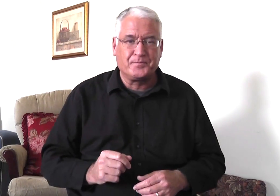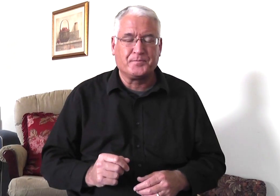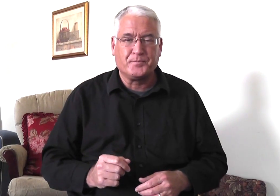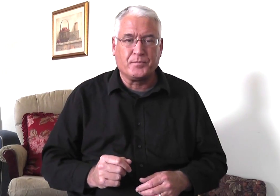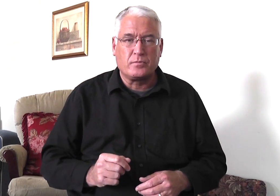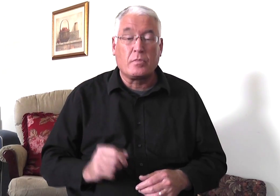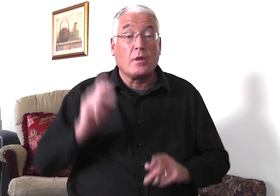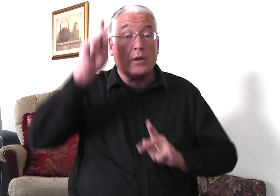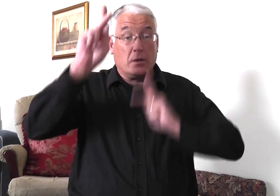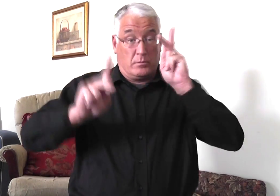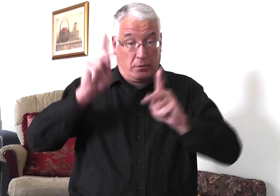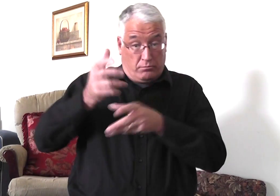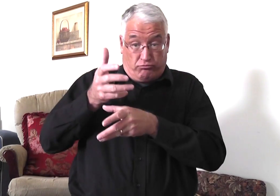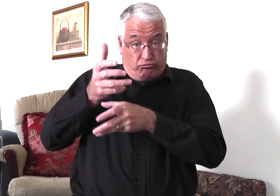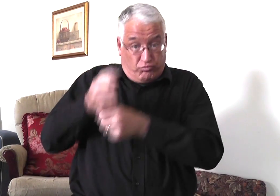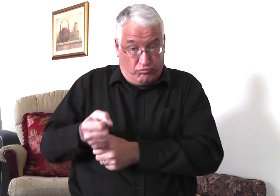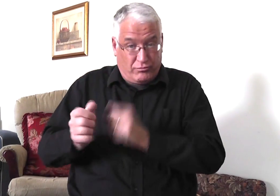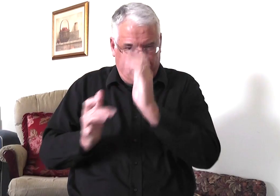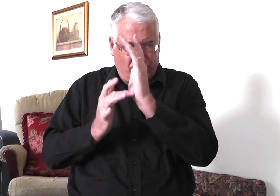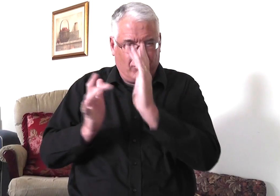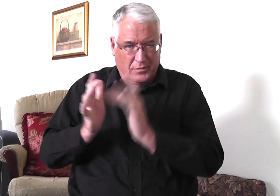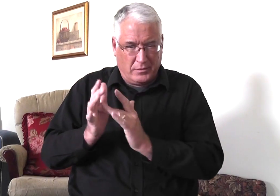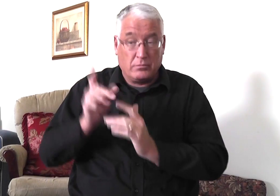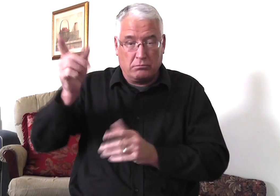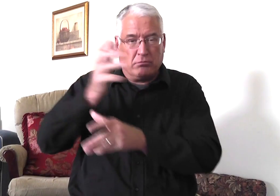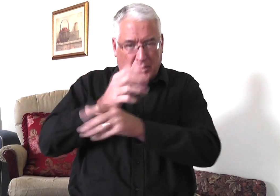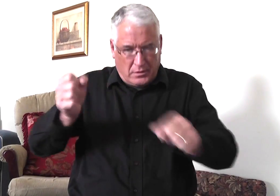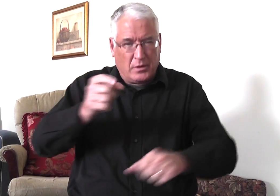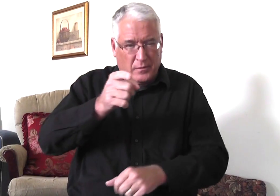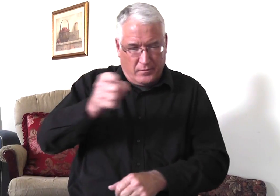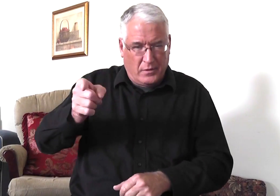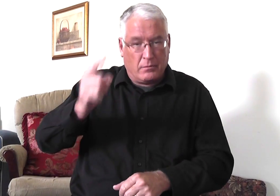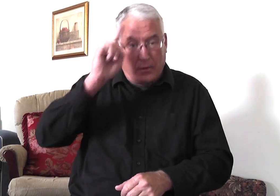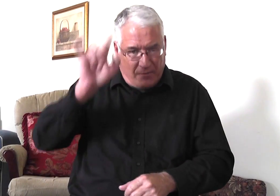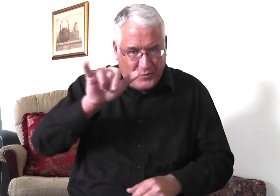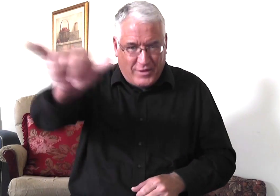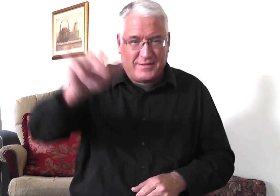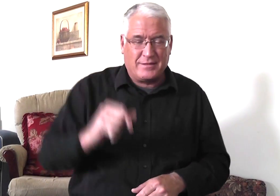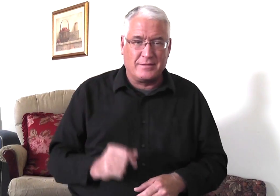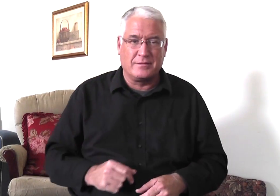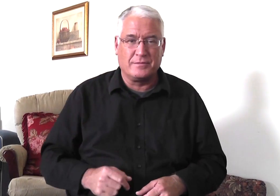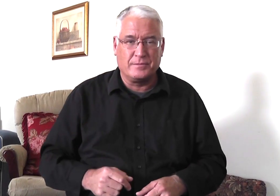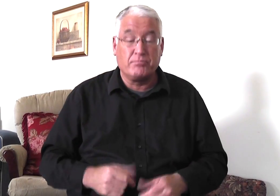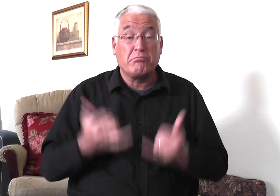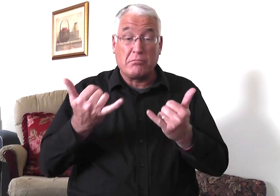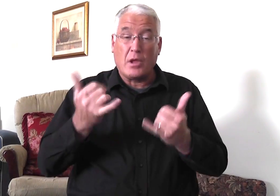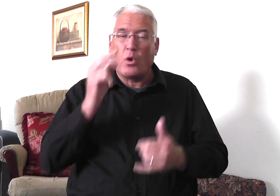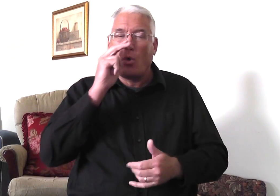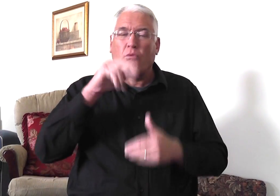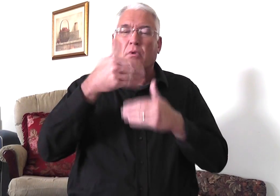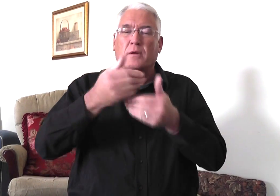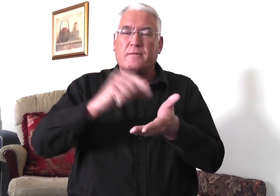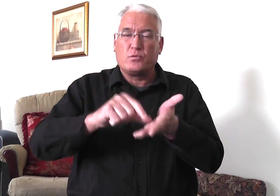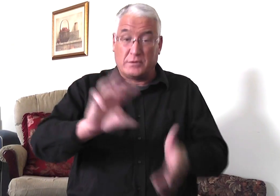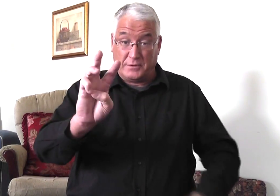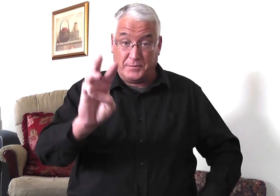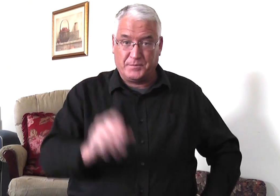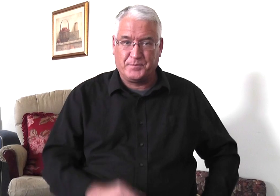of the Holy Spirit. Hold on to it for now. People who trust in Jesus, they are saved for eternity. Let's look at verse